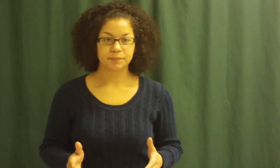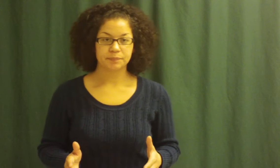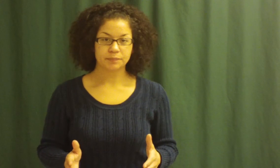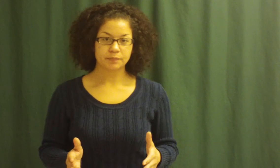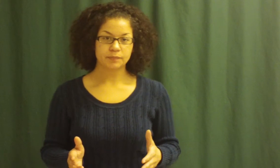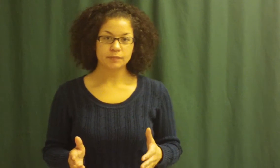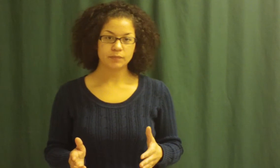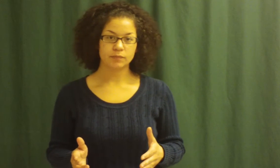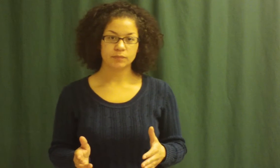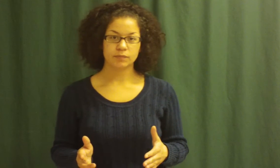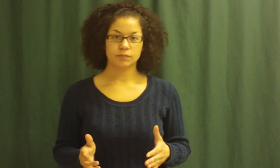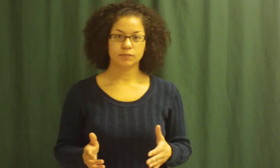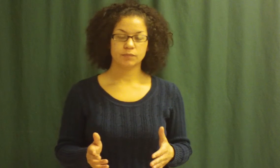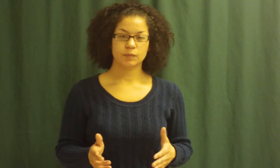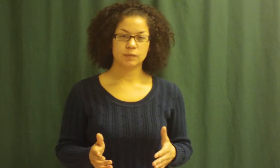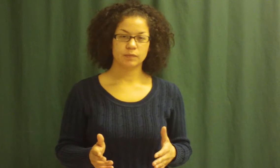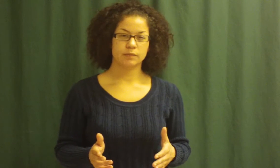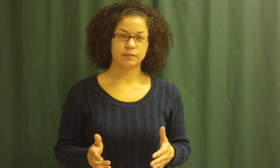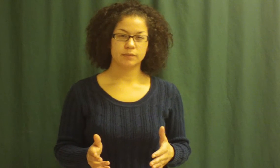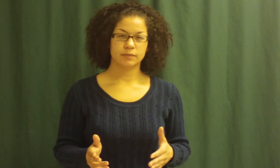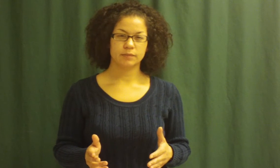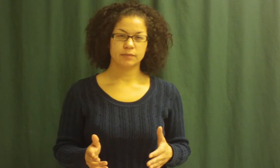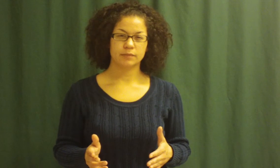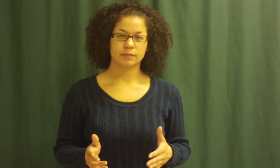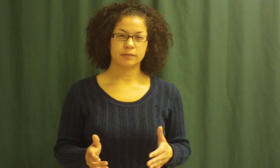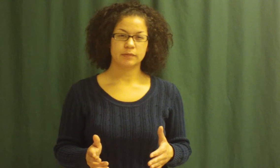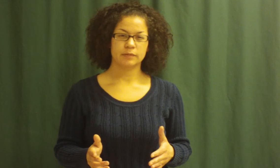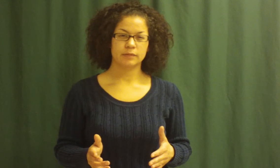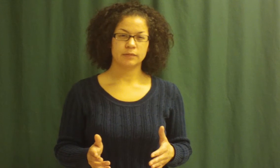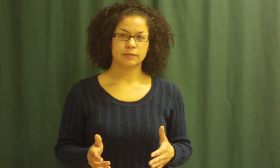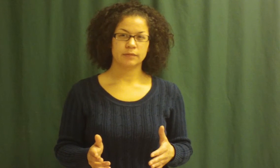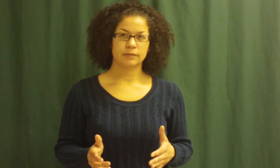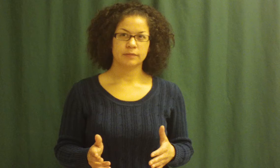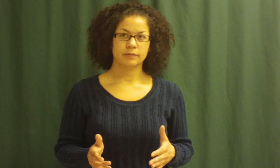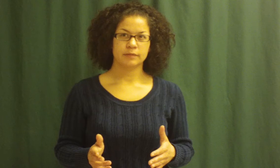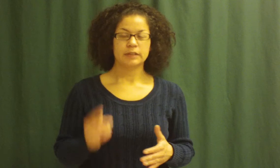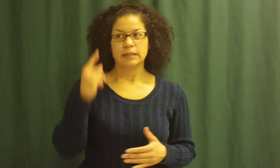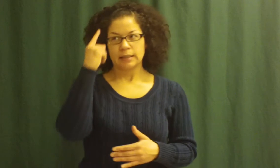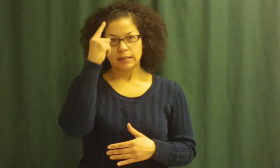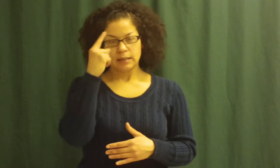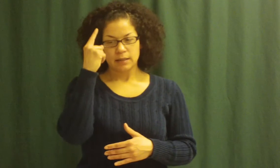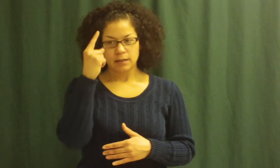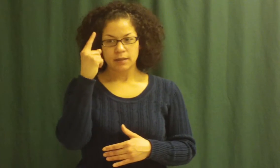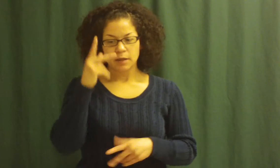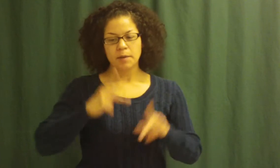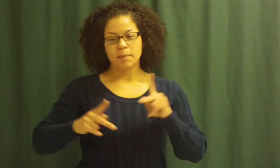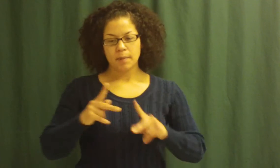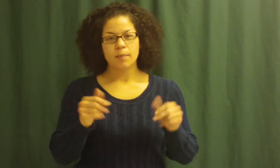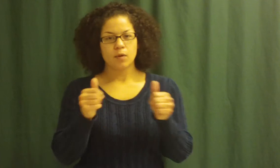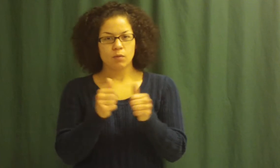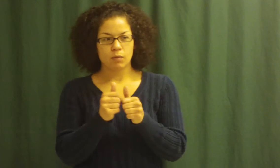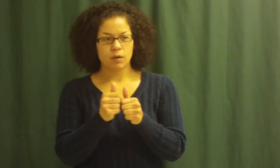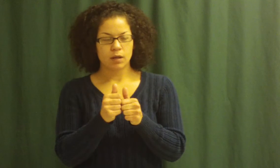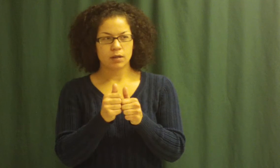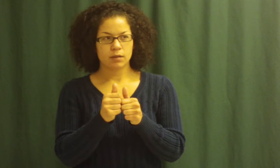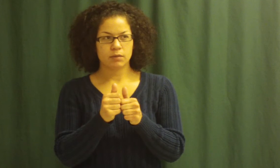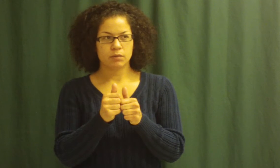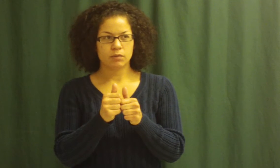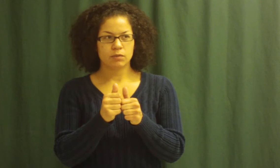lead to successful social adaptation more likely reproduce and survive.